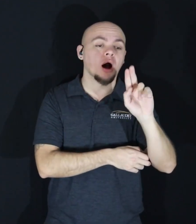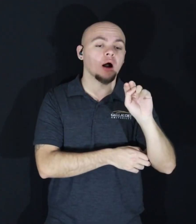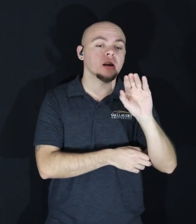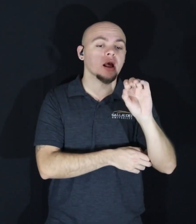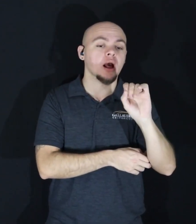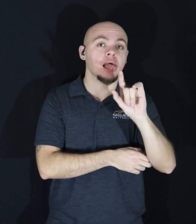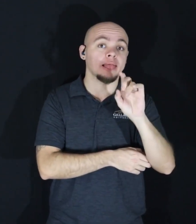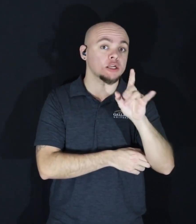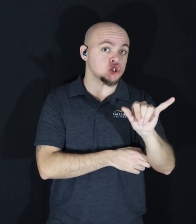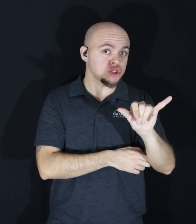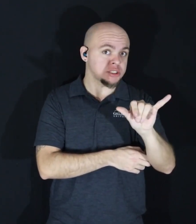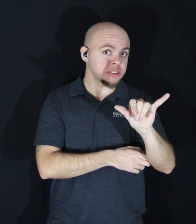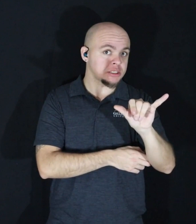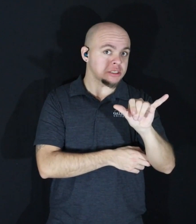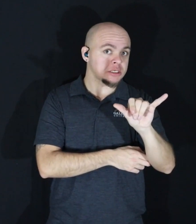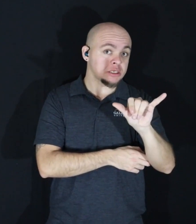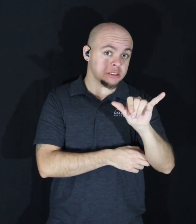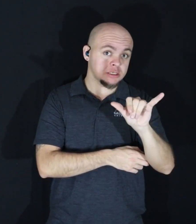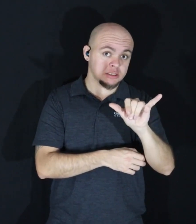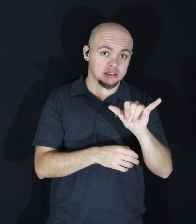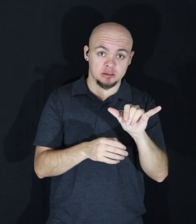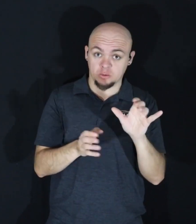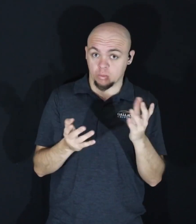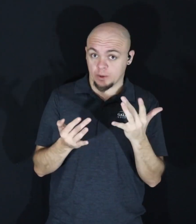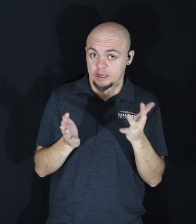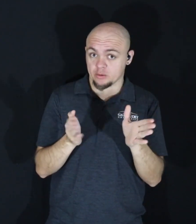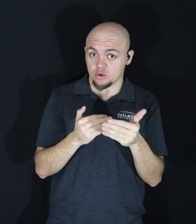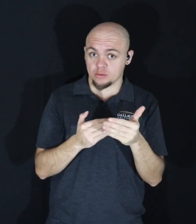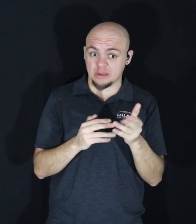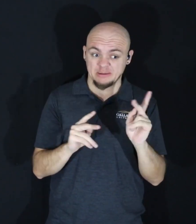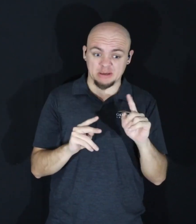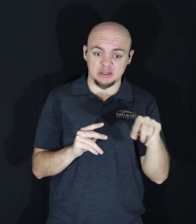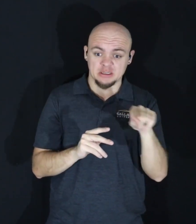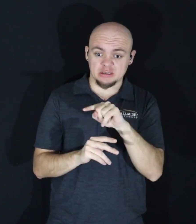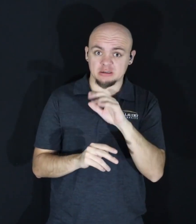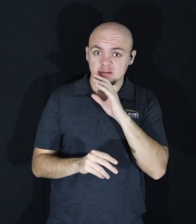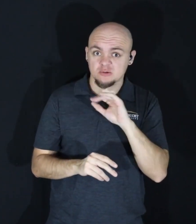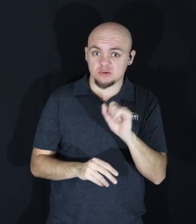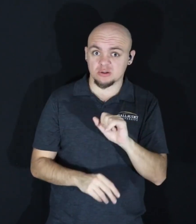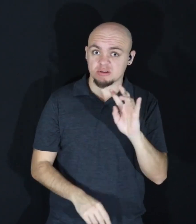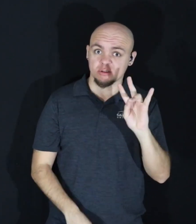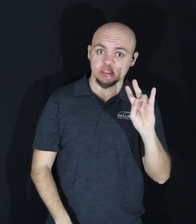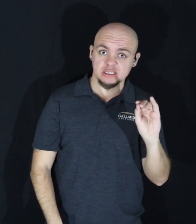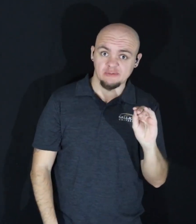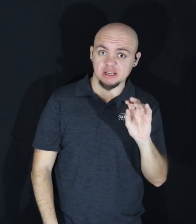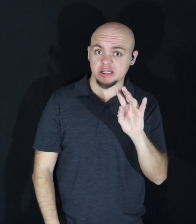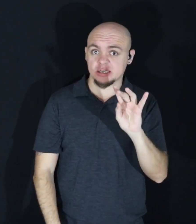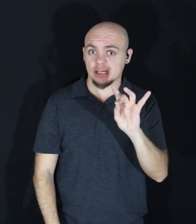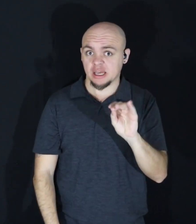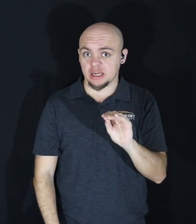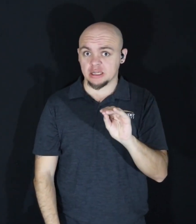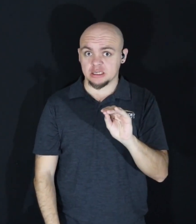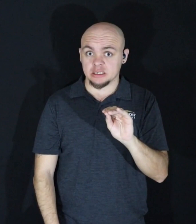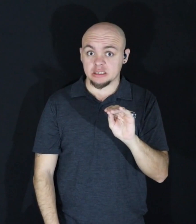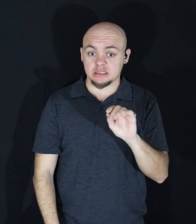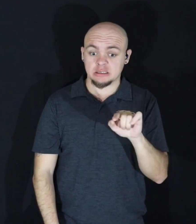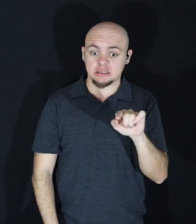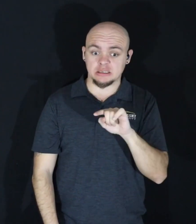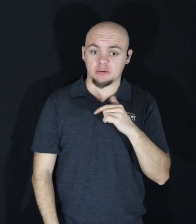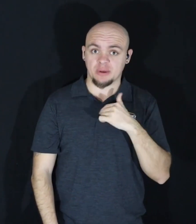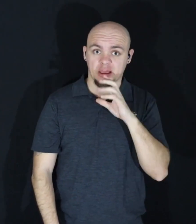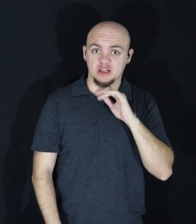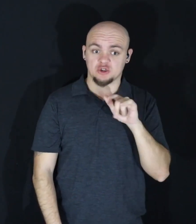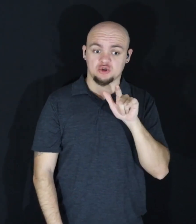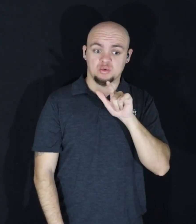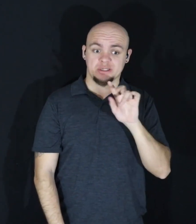their 60s and their 70s and their 80s. I was 27 and I didn't belong. And it was